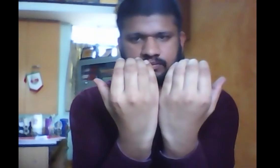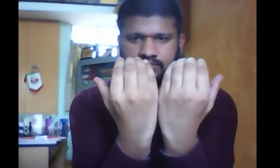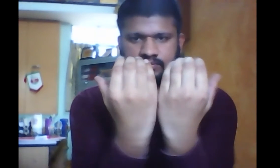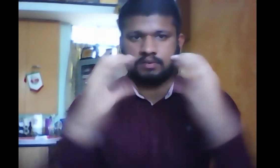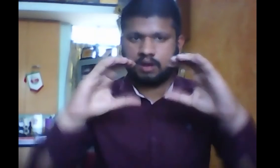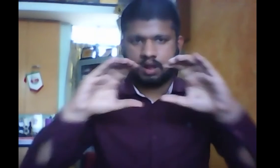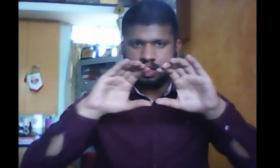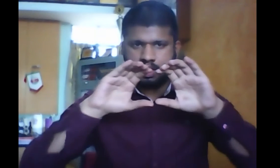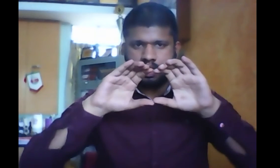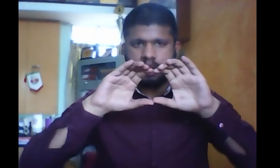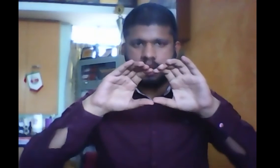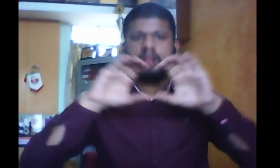Class.